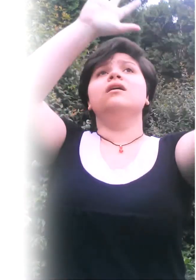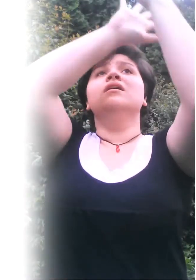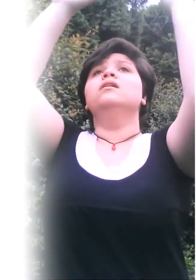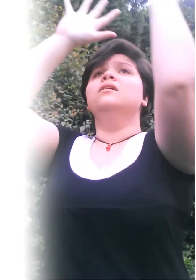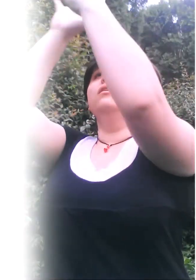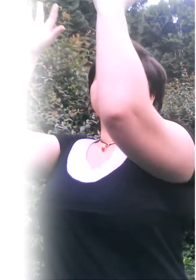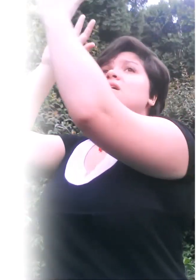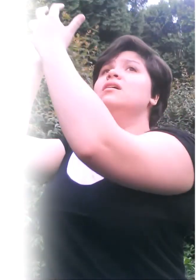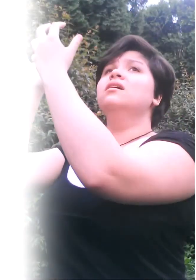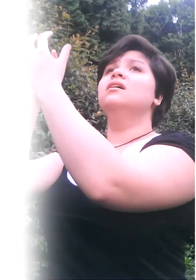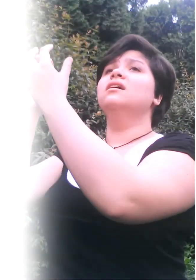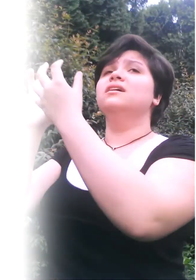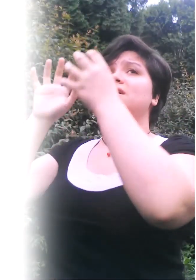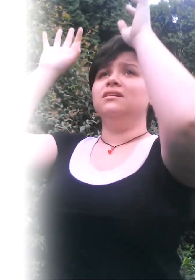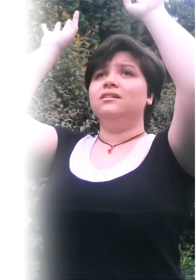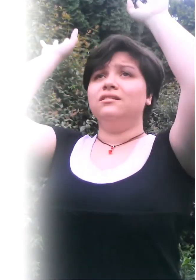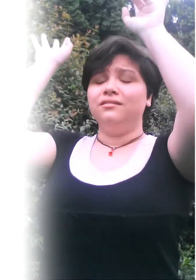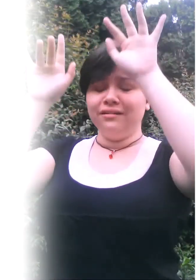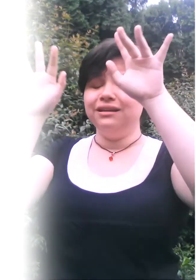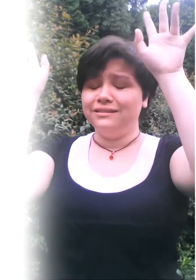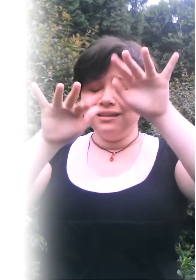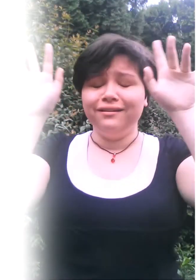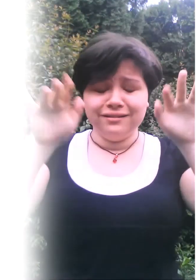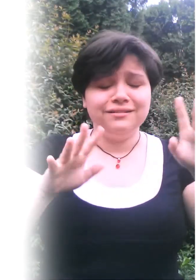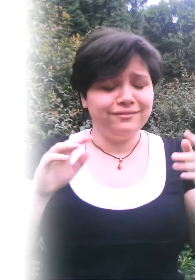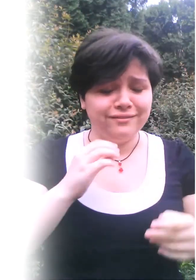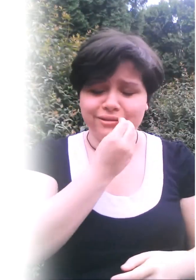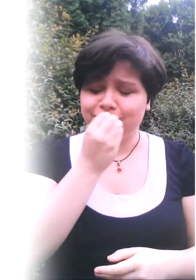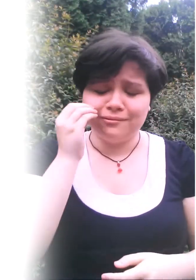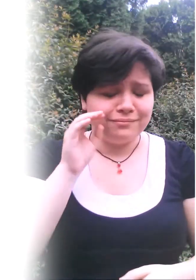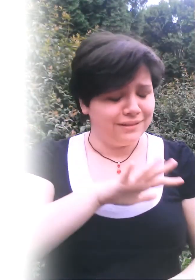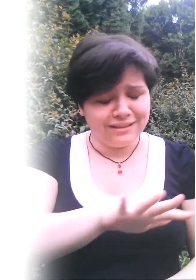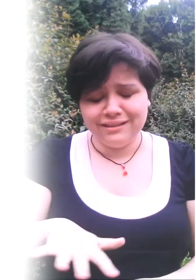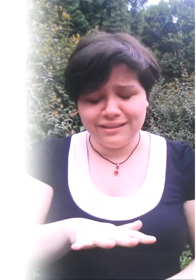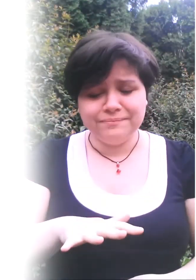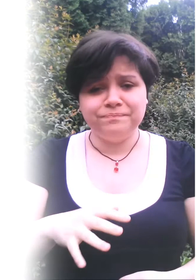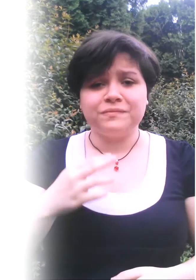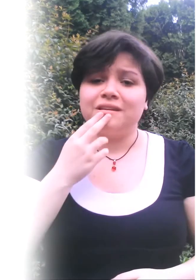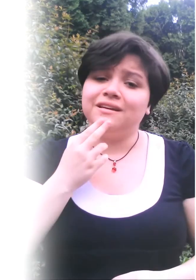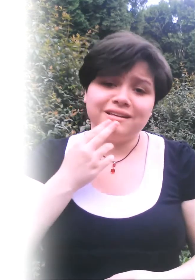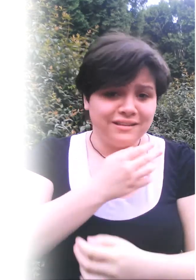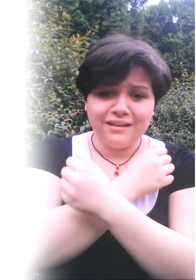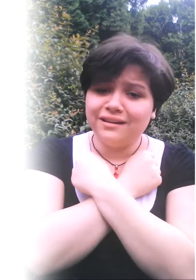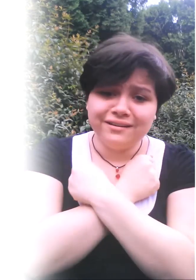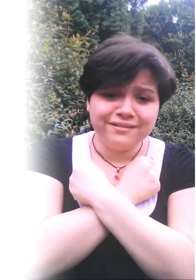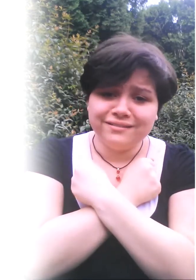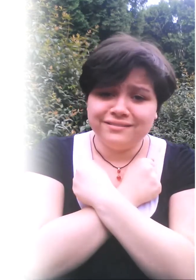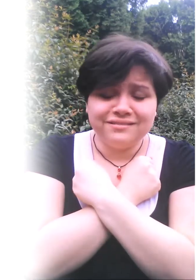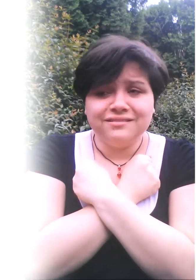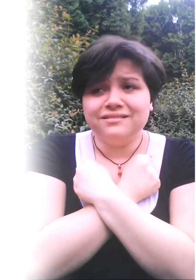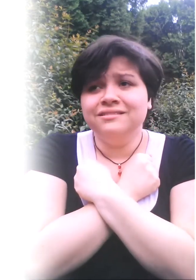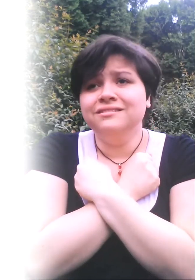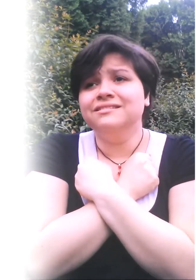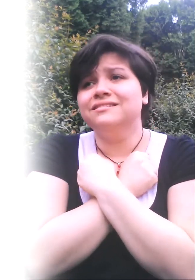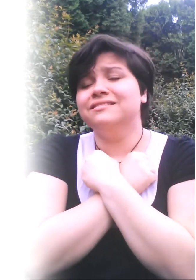And a small cloud passes overhead and cries down on the flower bed.